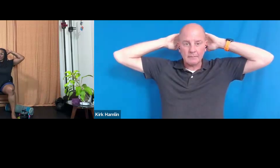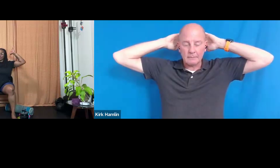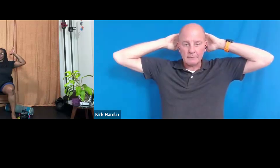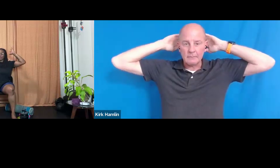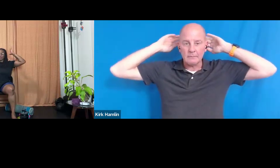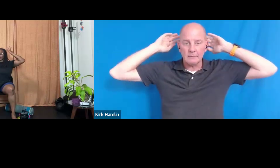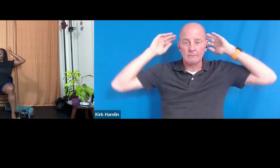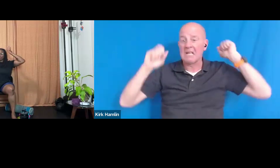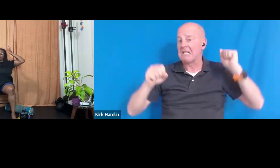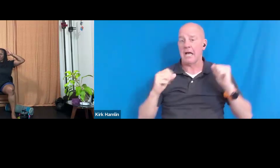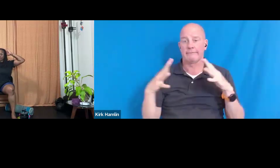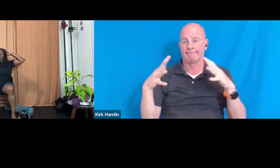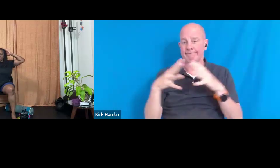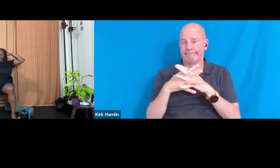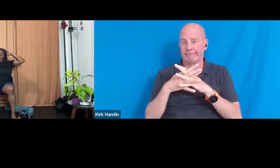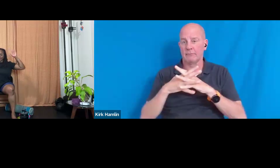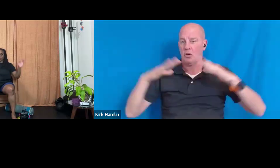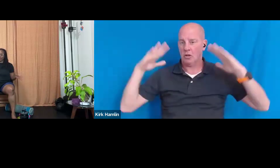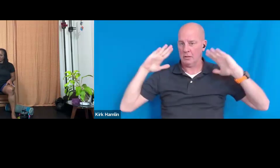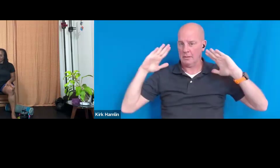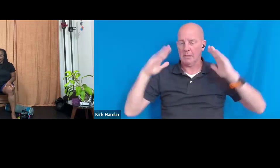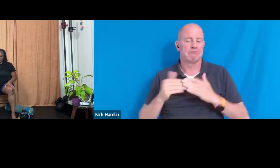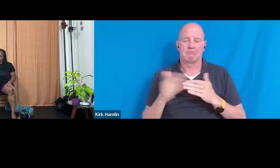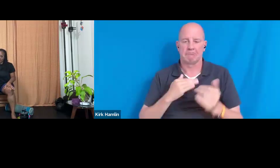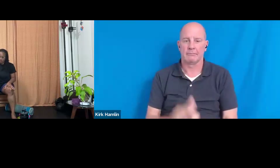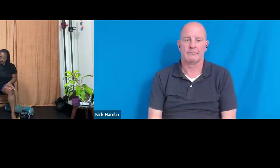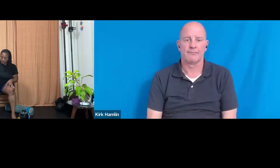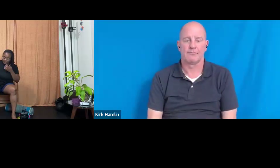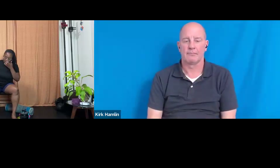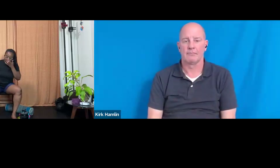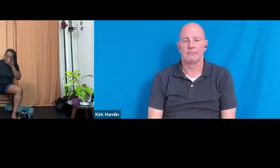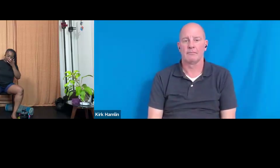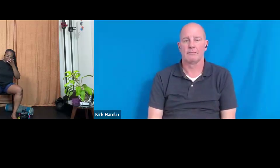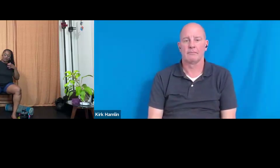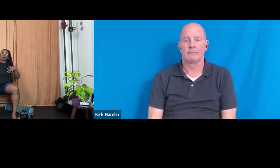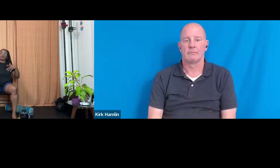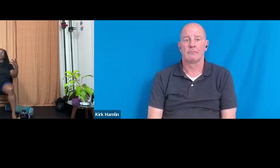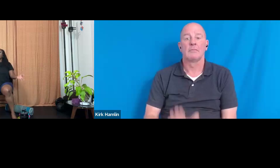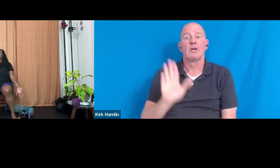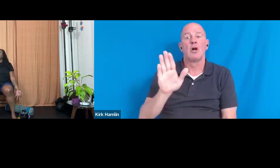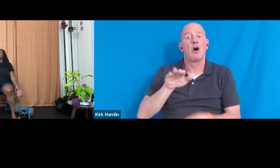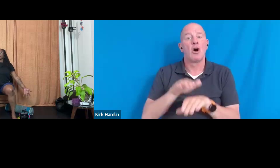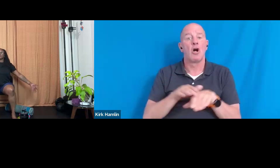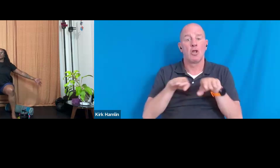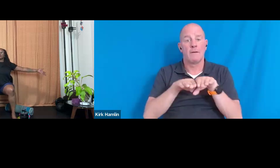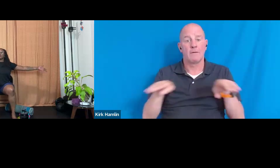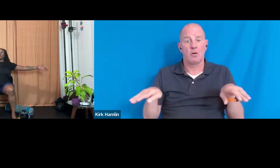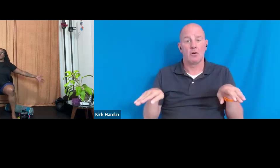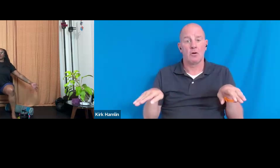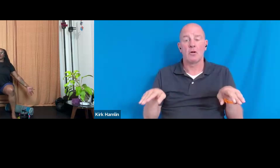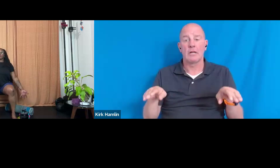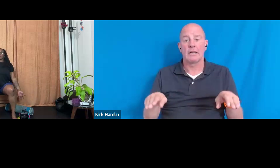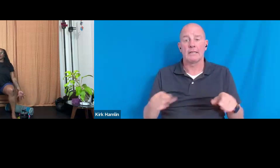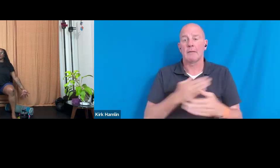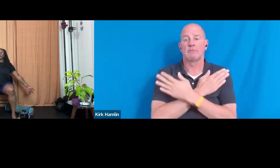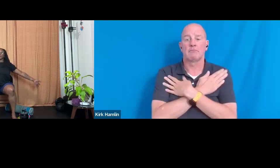the fingers or they're separate. Who cares? Those are your options for arms. If you're on the floor, then you can be rested on